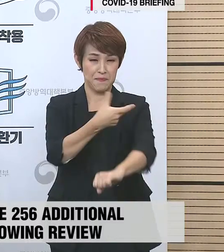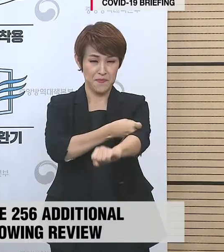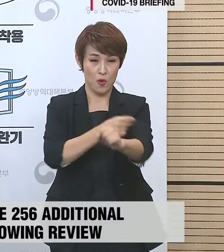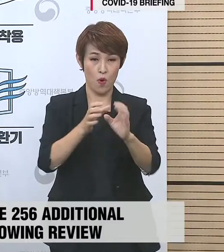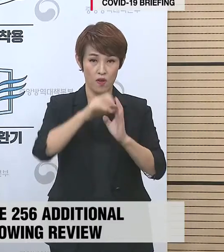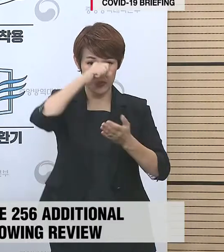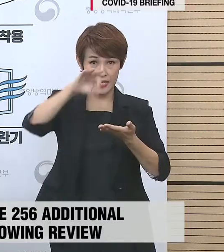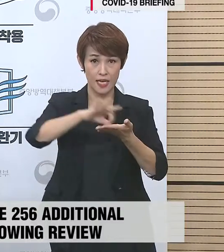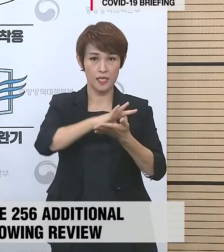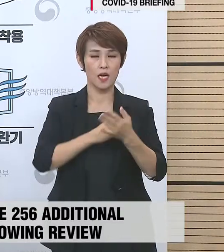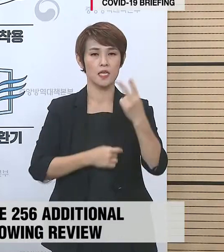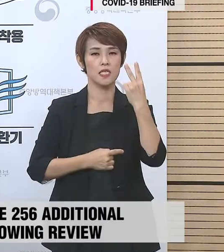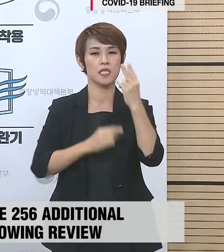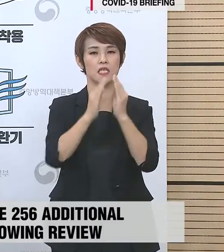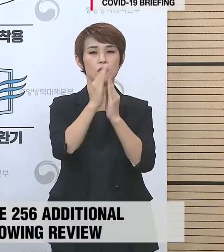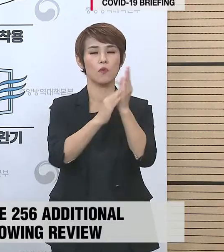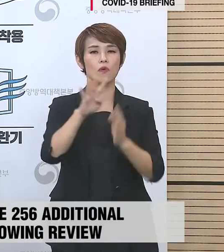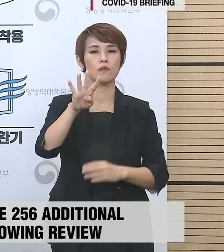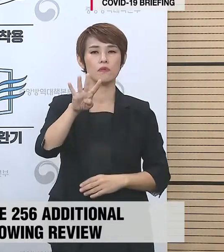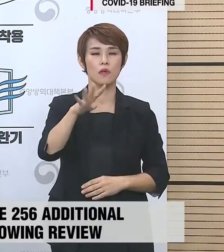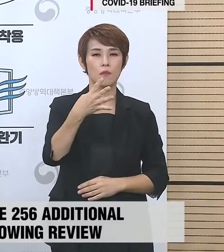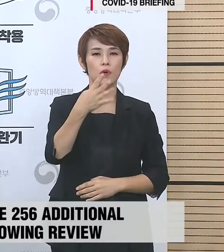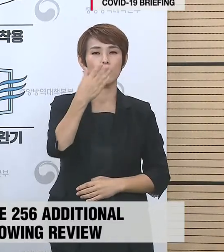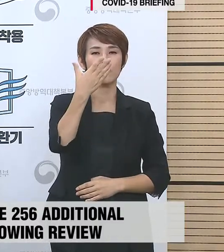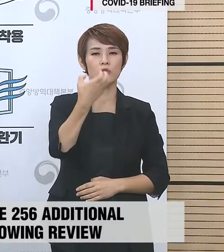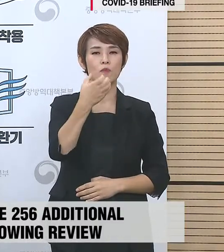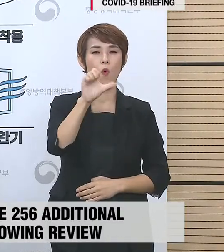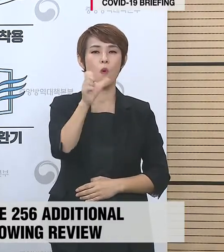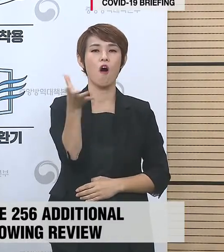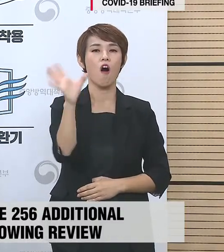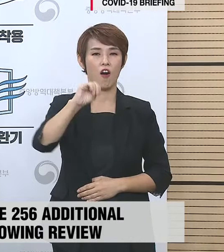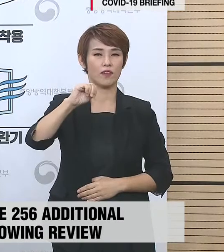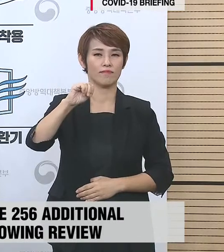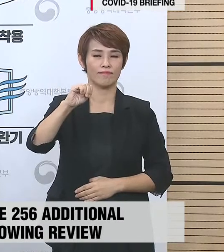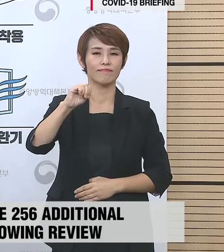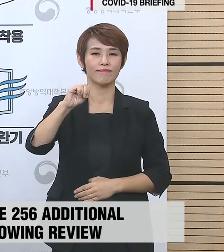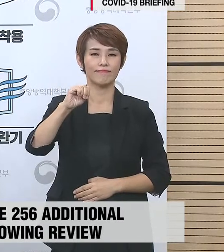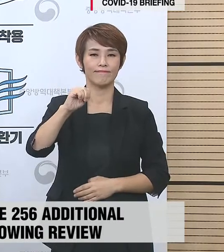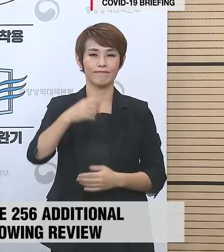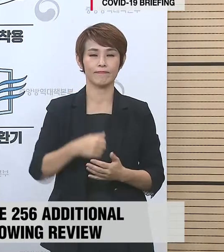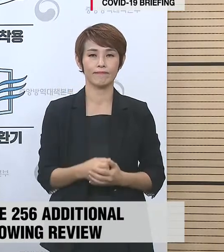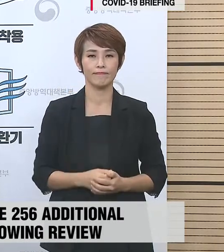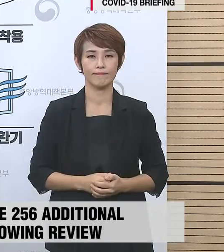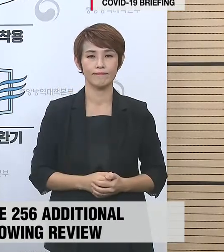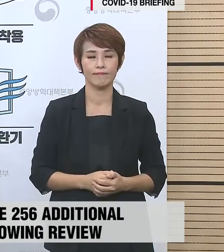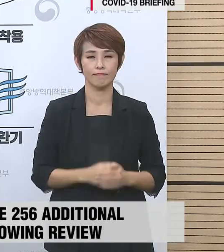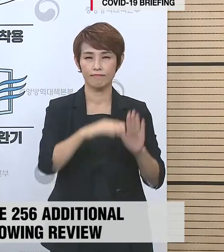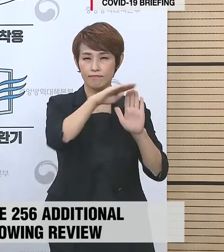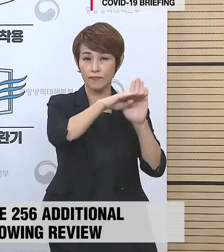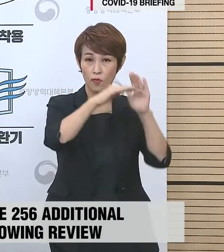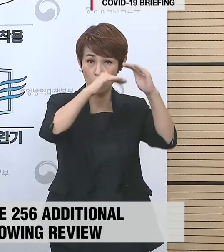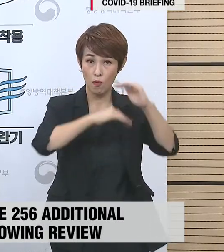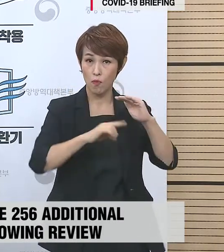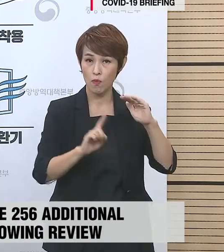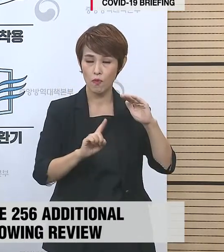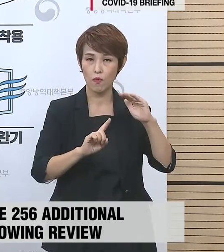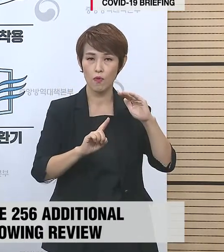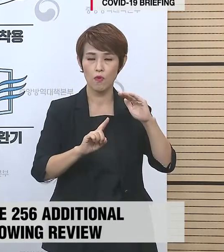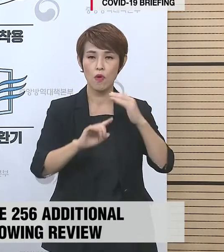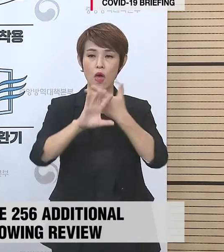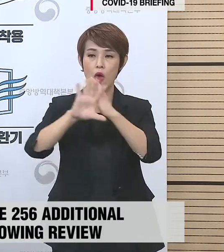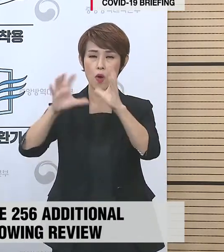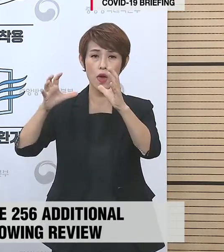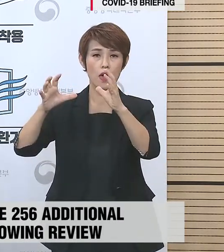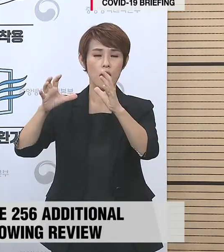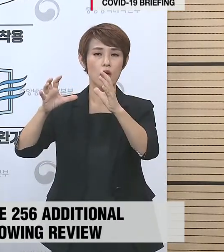of in the amount of budget allocated for quarantine, and about 2.4 trillion